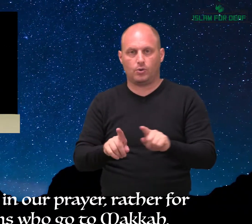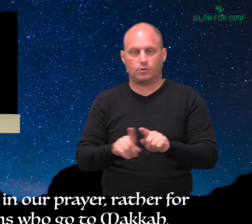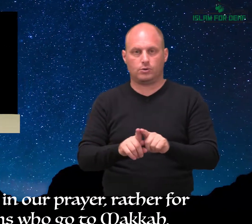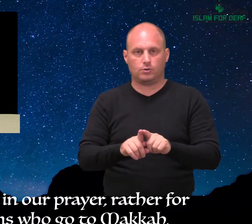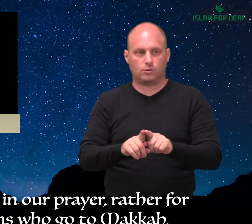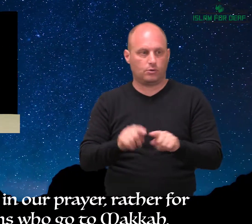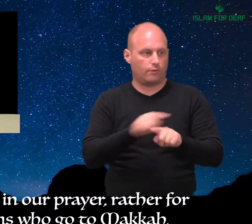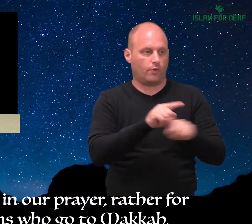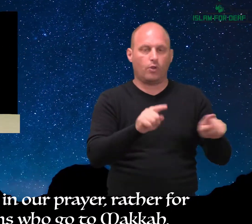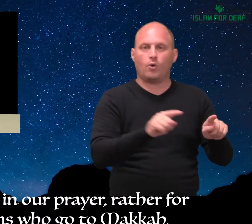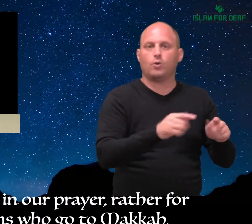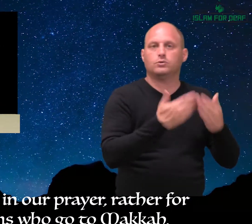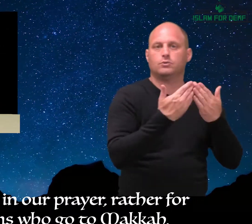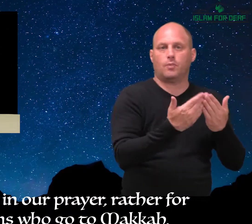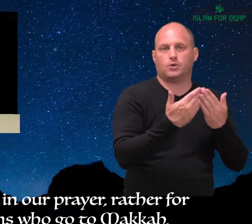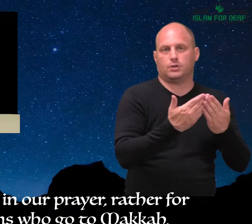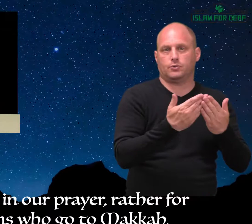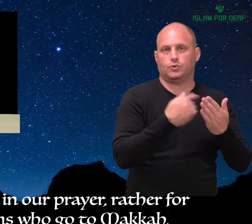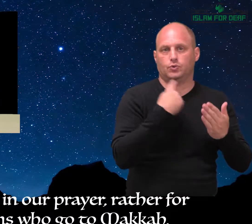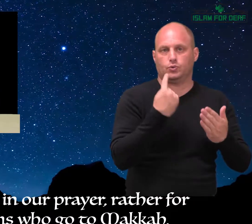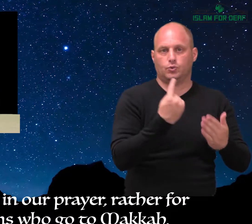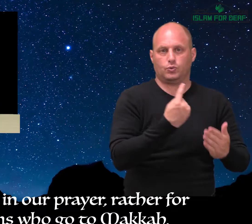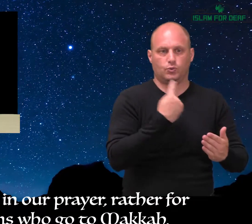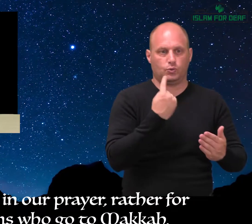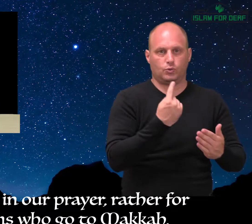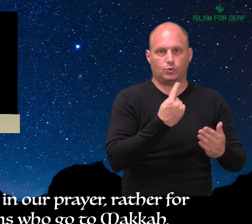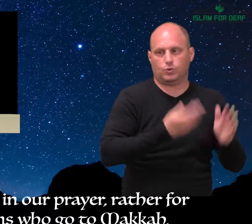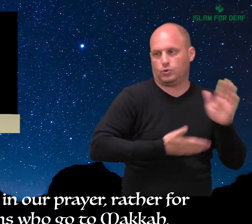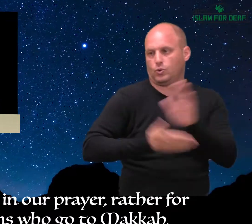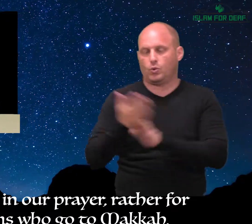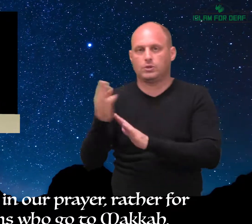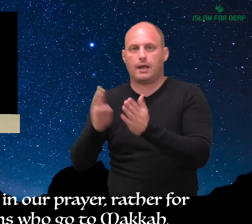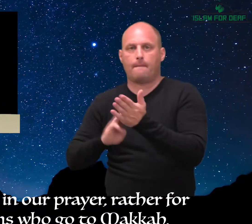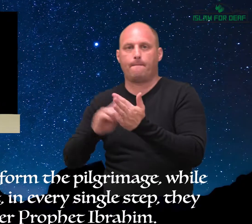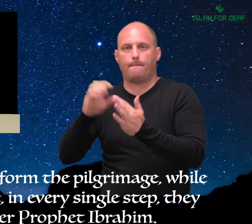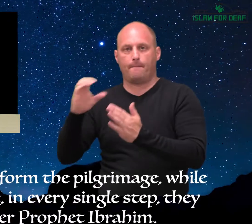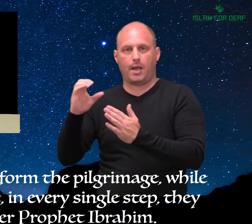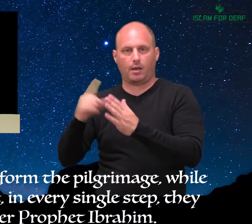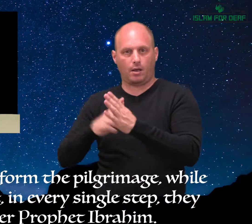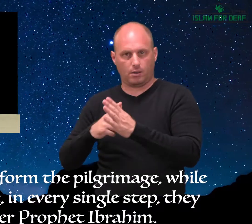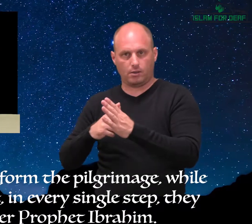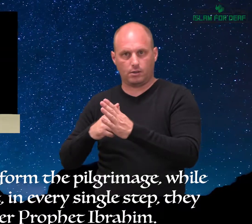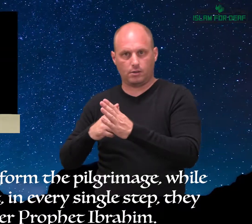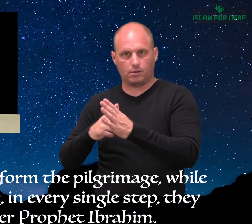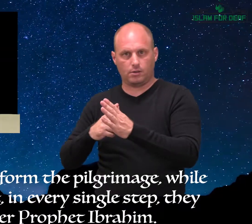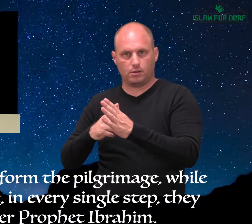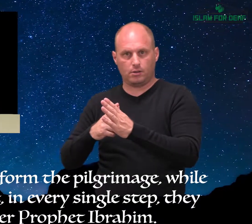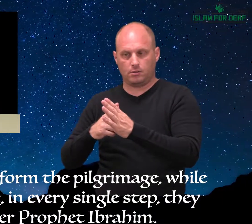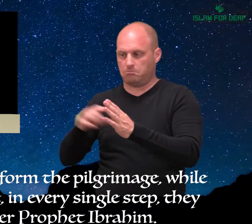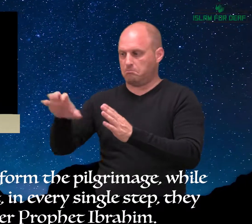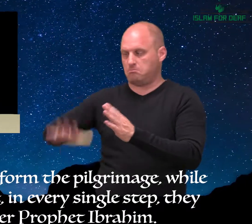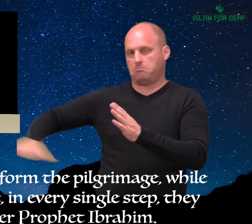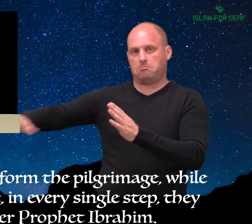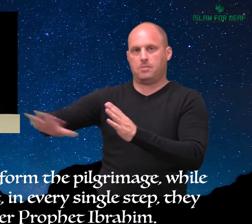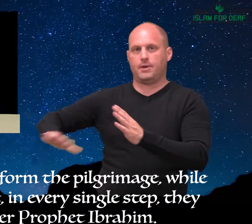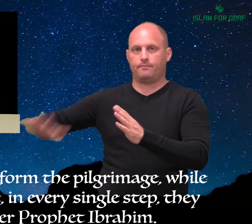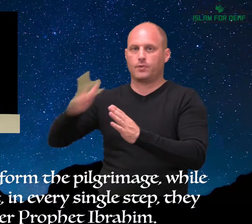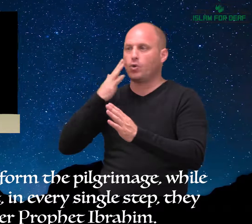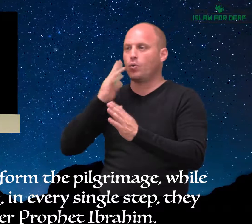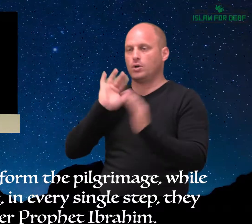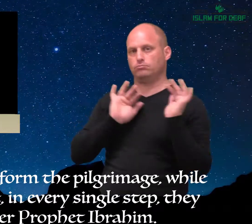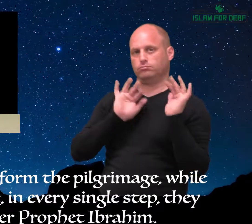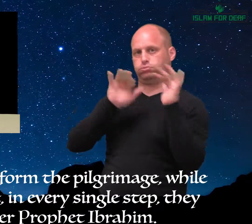Muslims who go to Mecca in order to perform the pilgrimage.